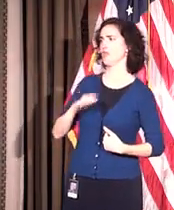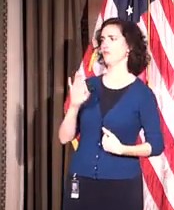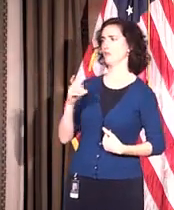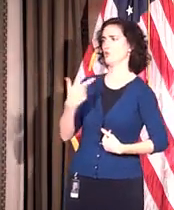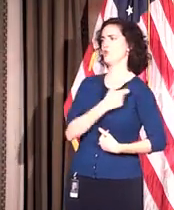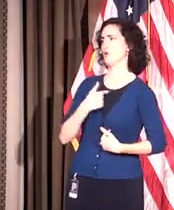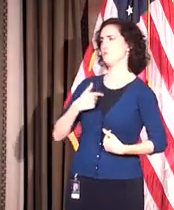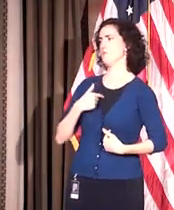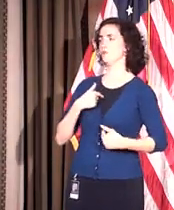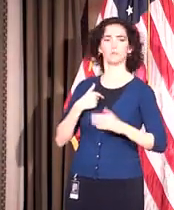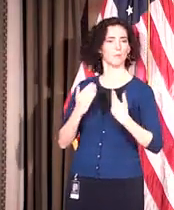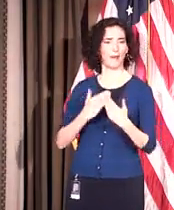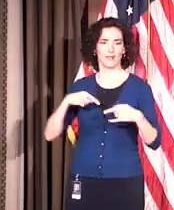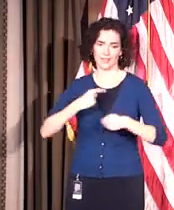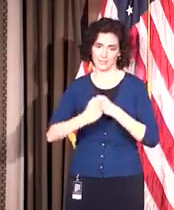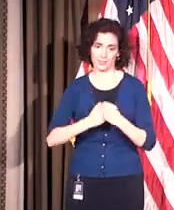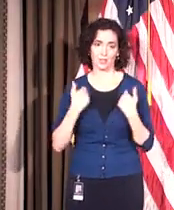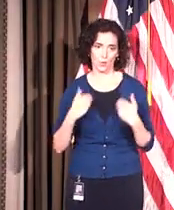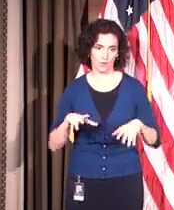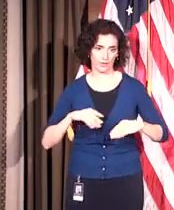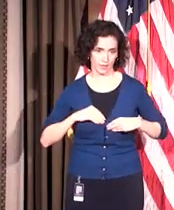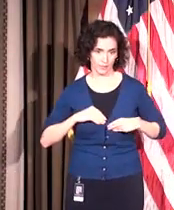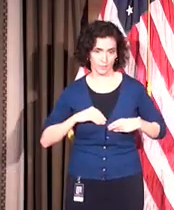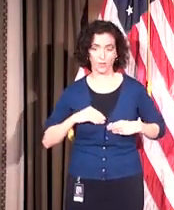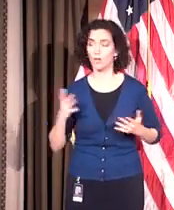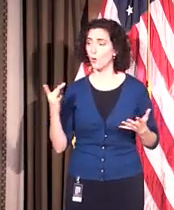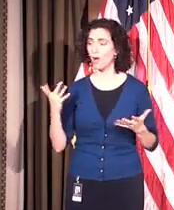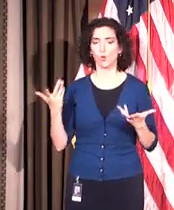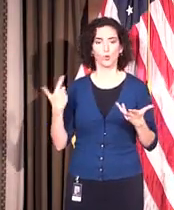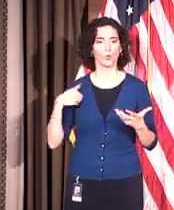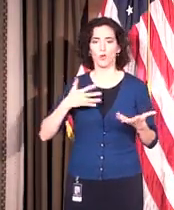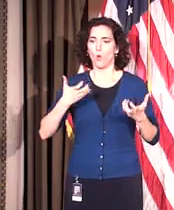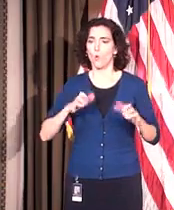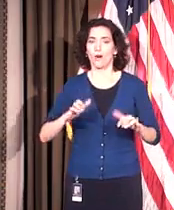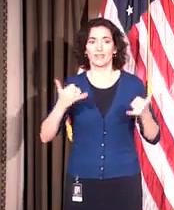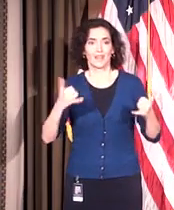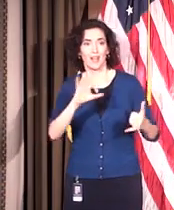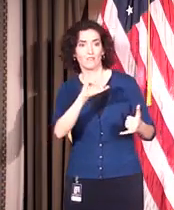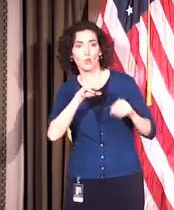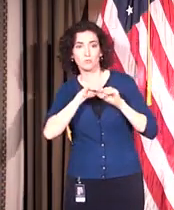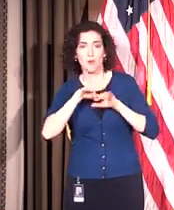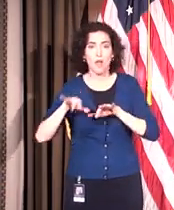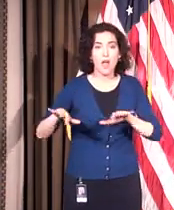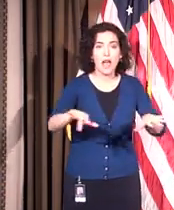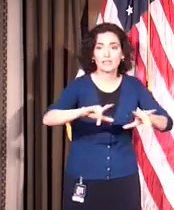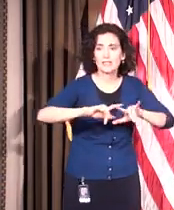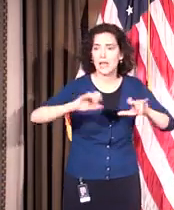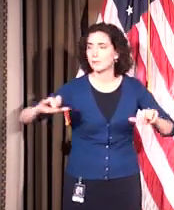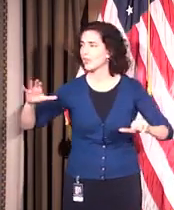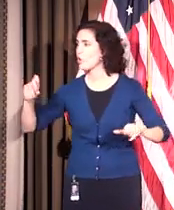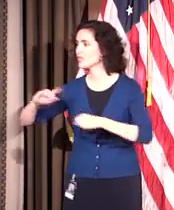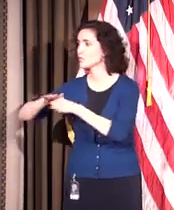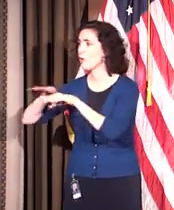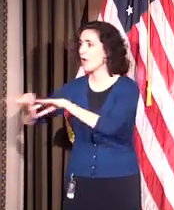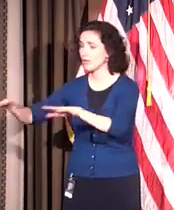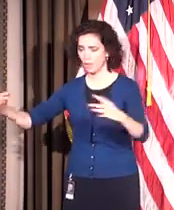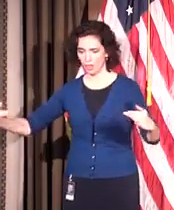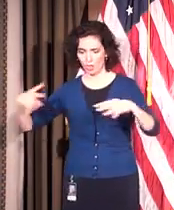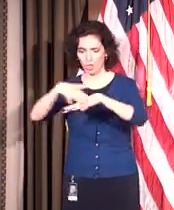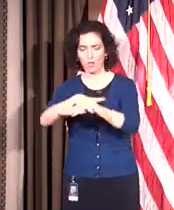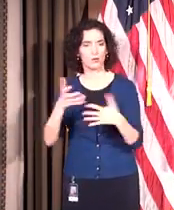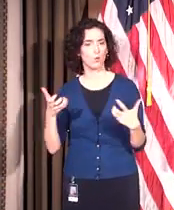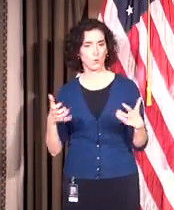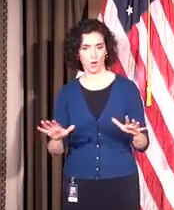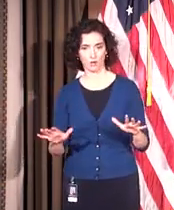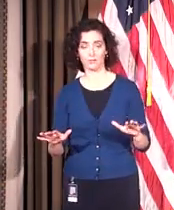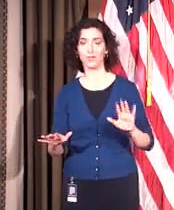have a serious flu season while we are also fighting the pandemic. And it is a good thing that the